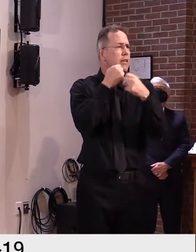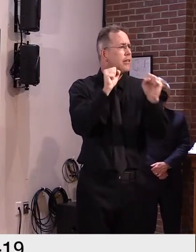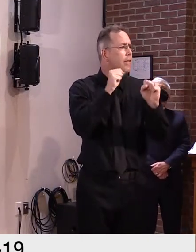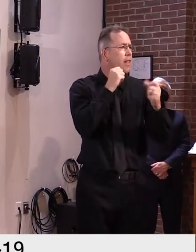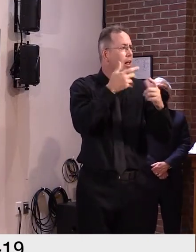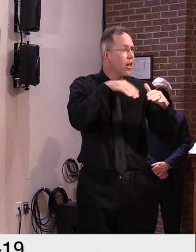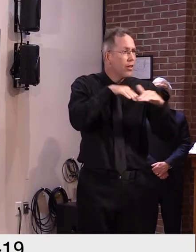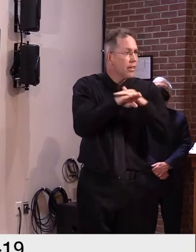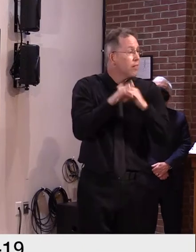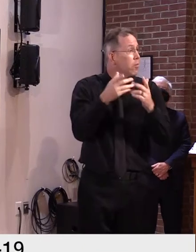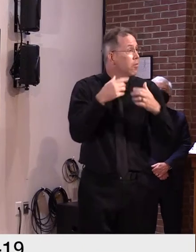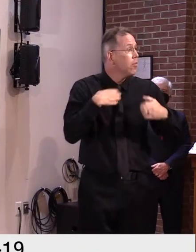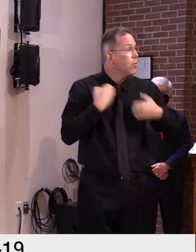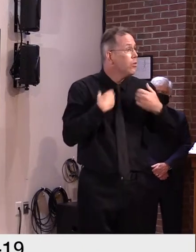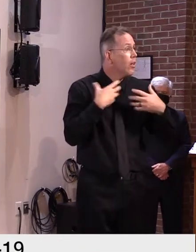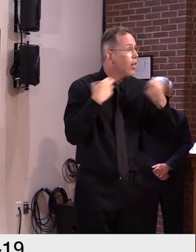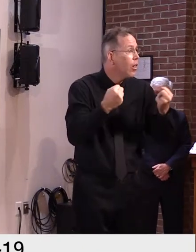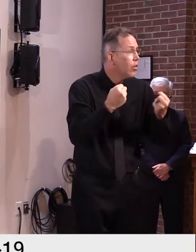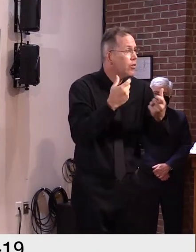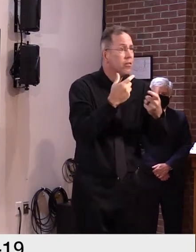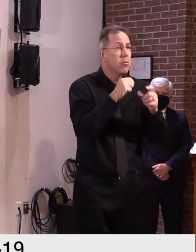development.